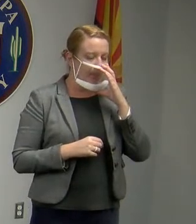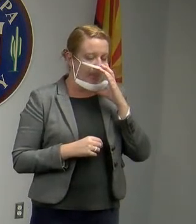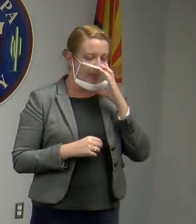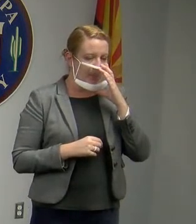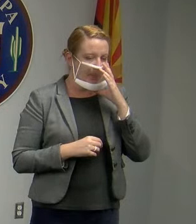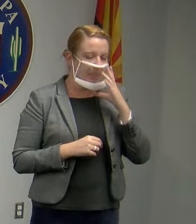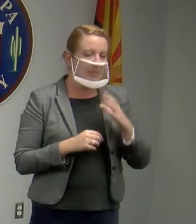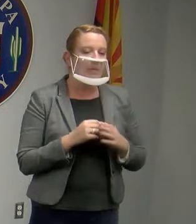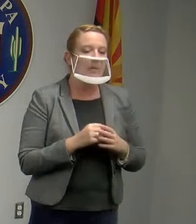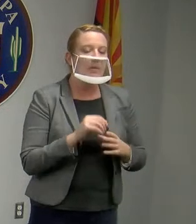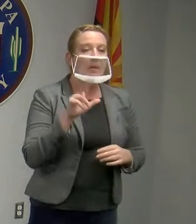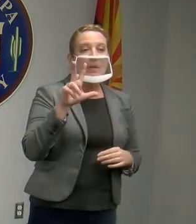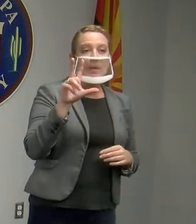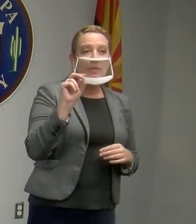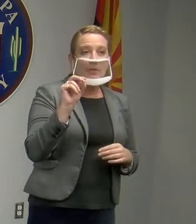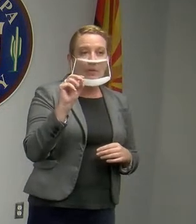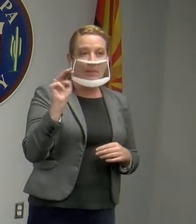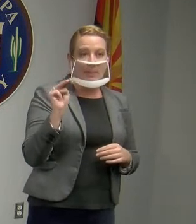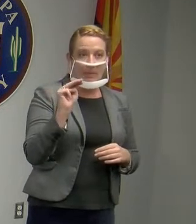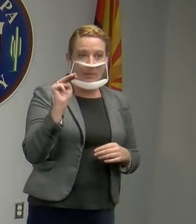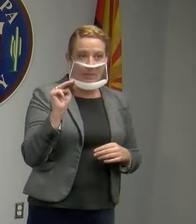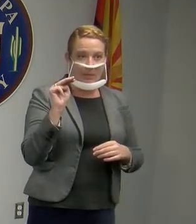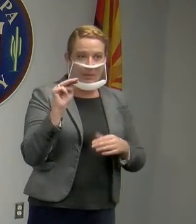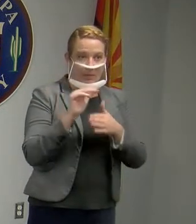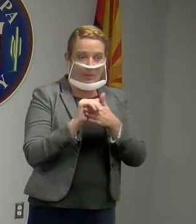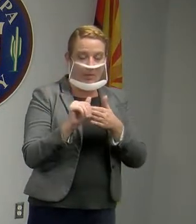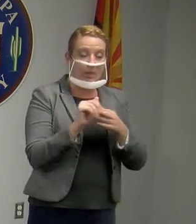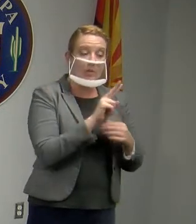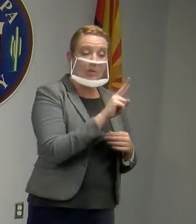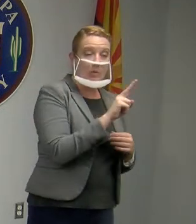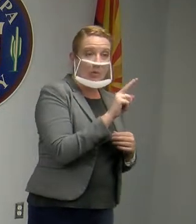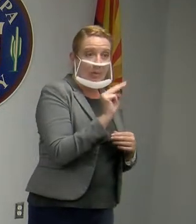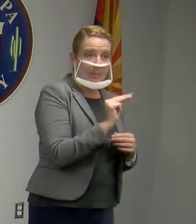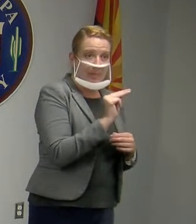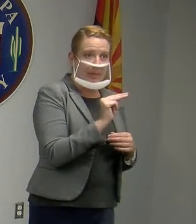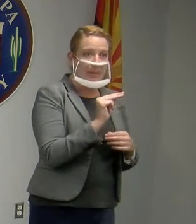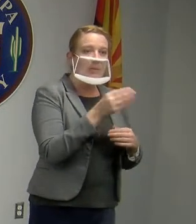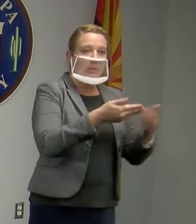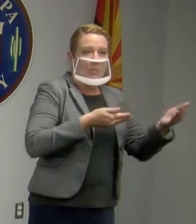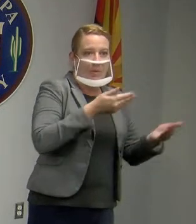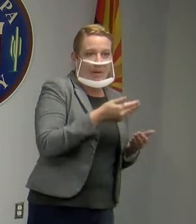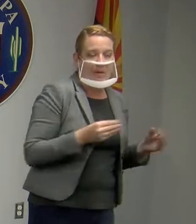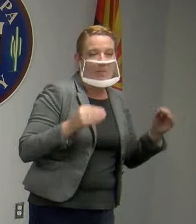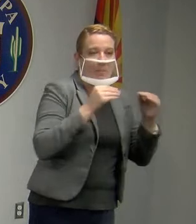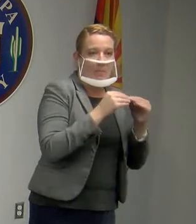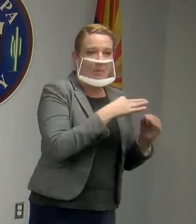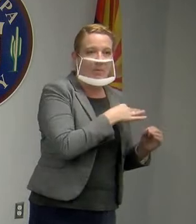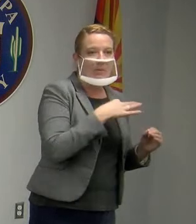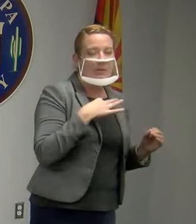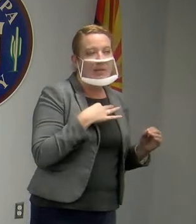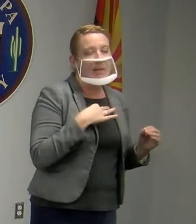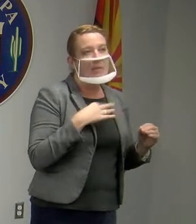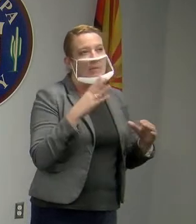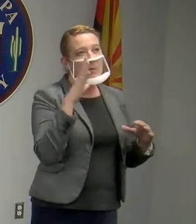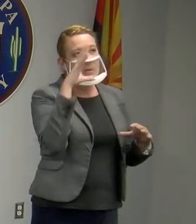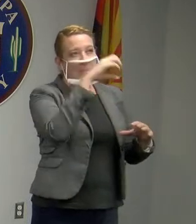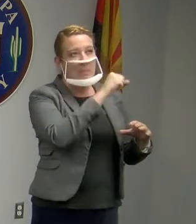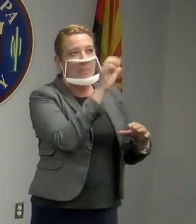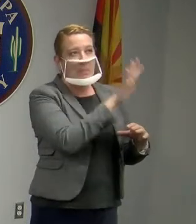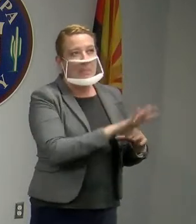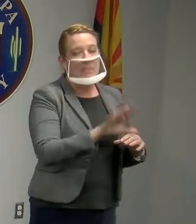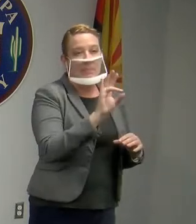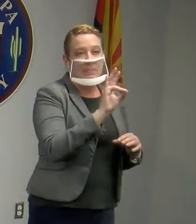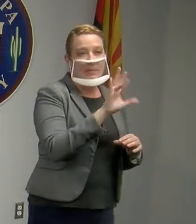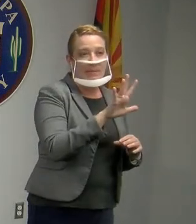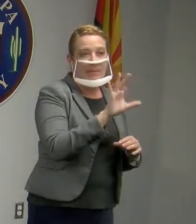million, up to $2 million for funding for additional staff, and we estimate that we're going to have between 75 and 80 people working